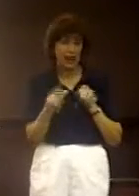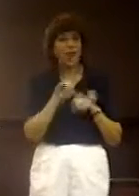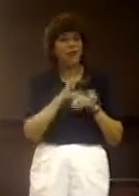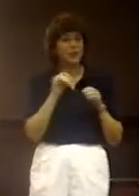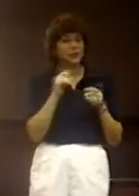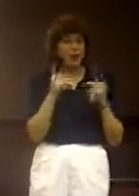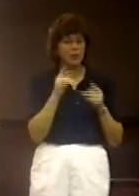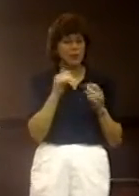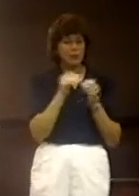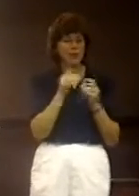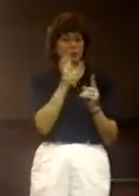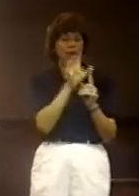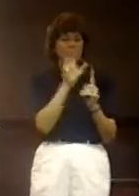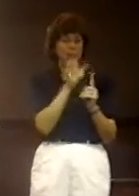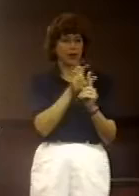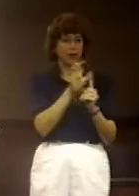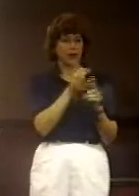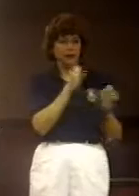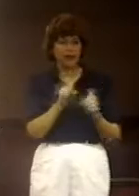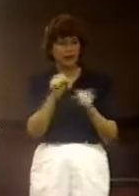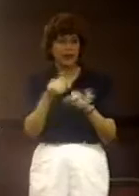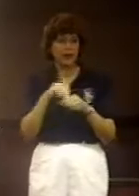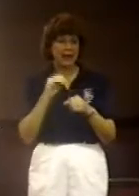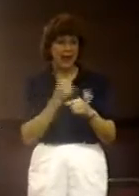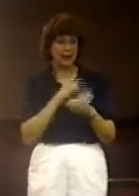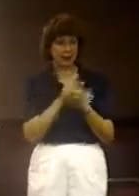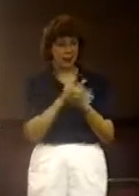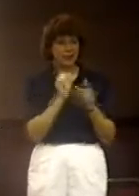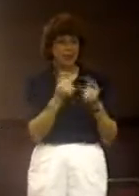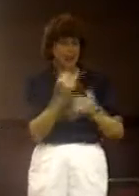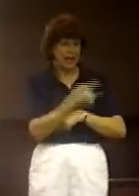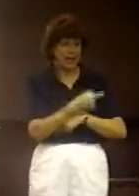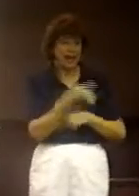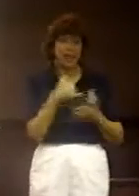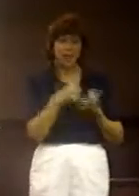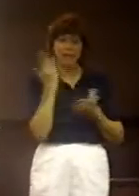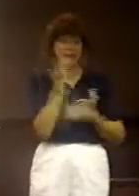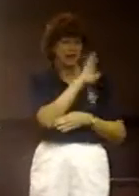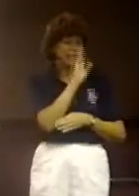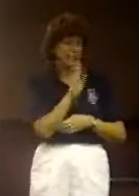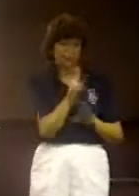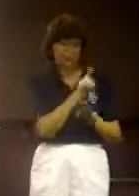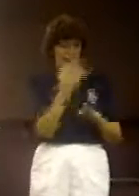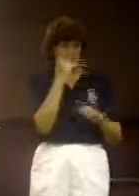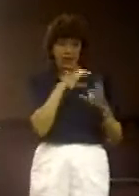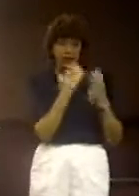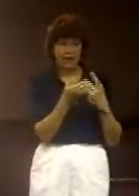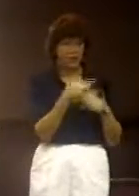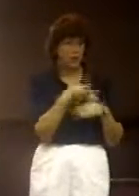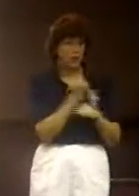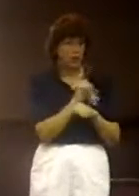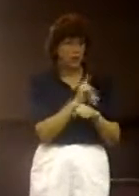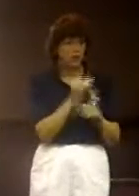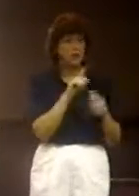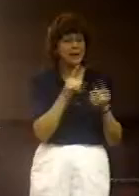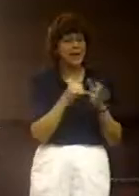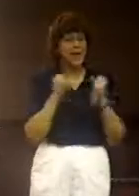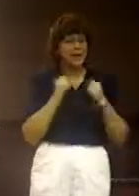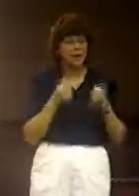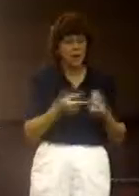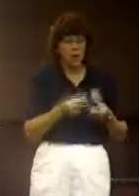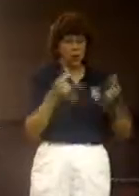popular method of communication in our schools today. It was never designed for classroom use. It has great value as a